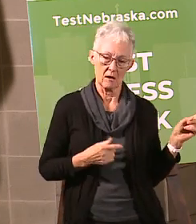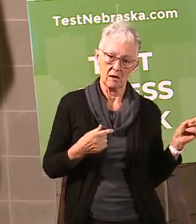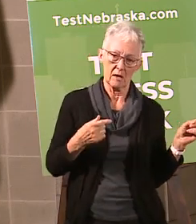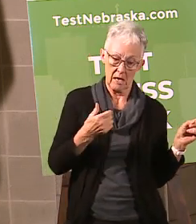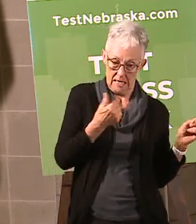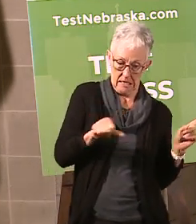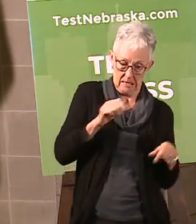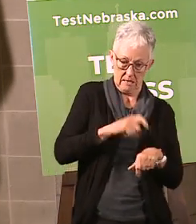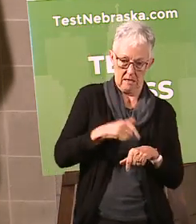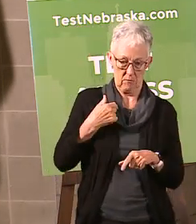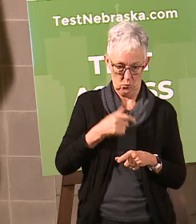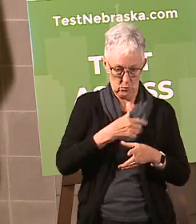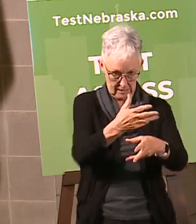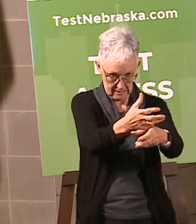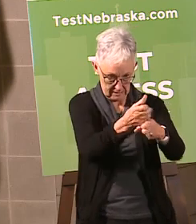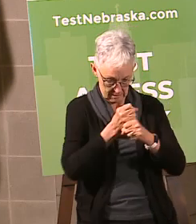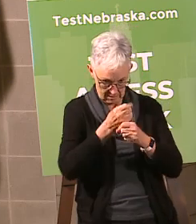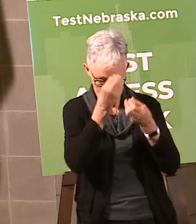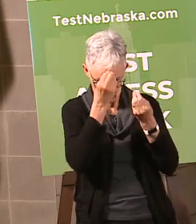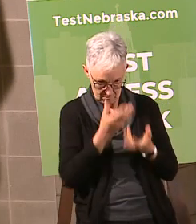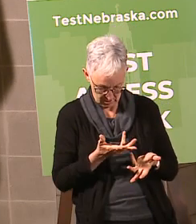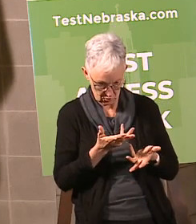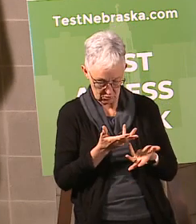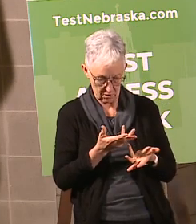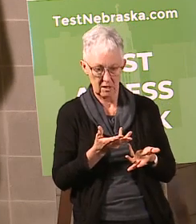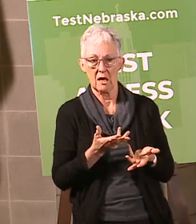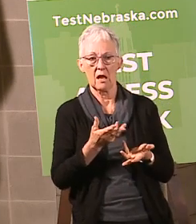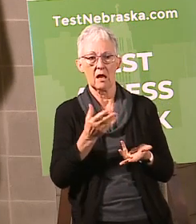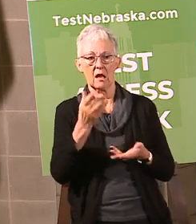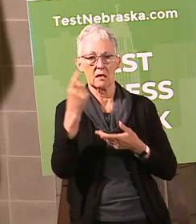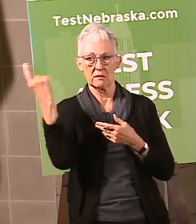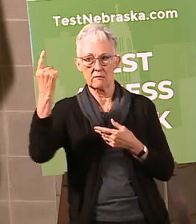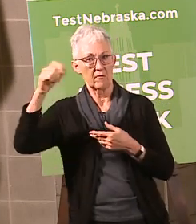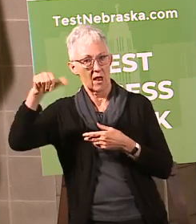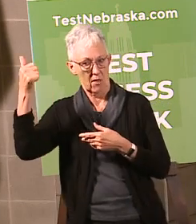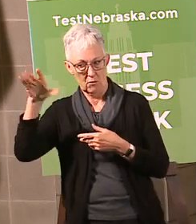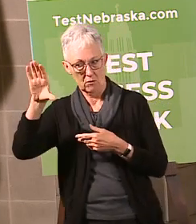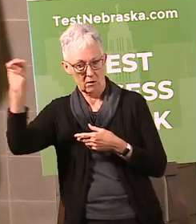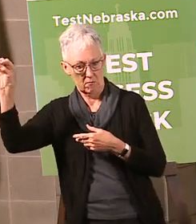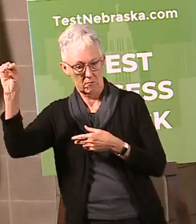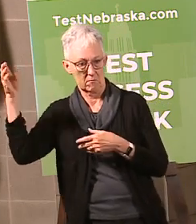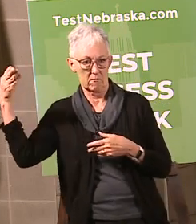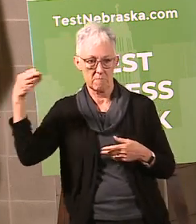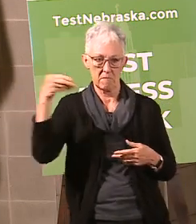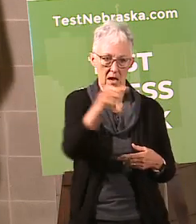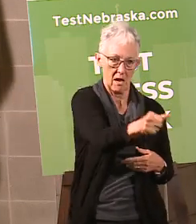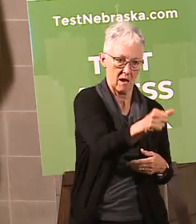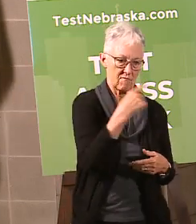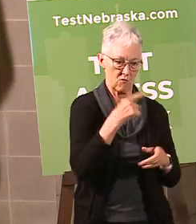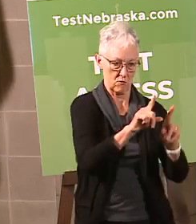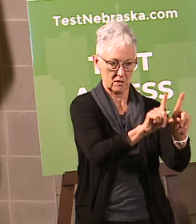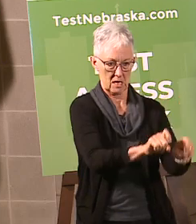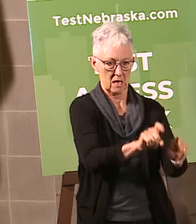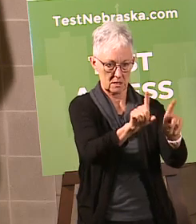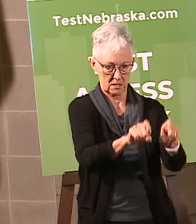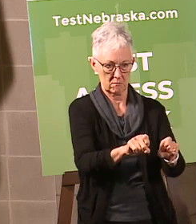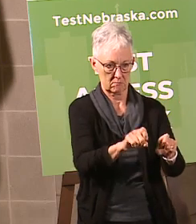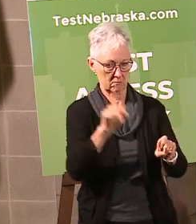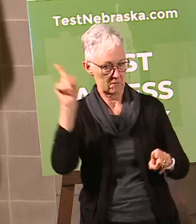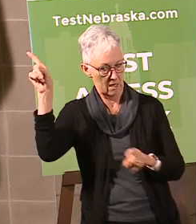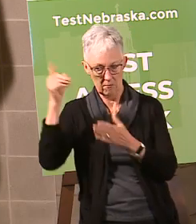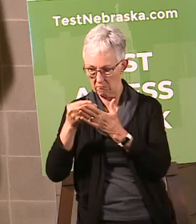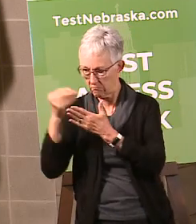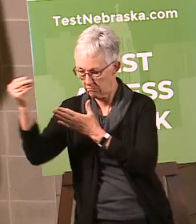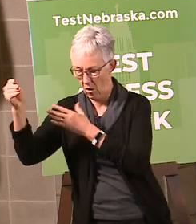works. In this case of testing in Dakota City, a company had paid for that testing. It was not done, so they bought the test kits.